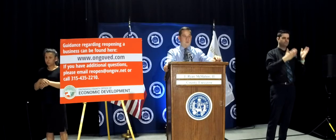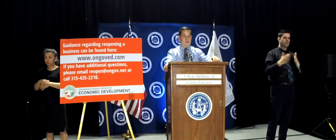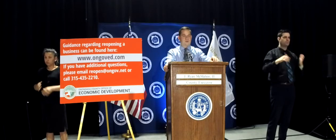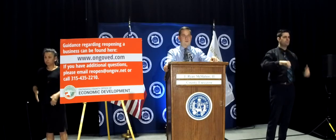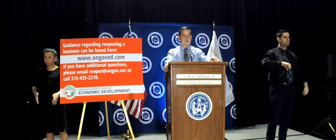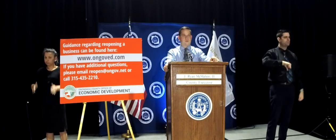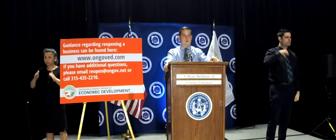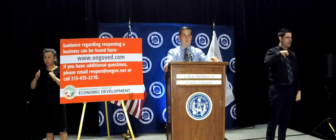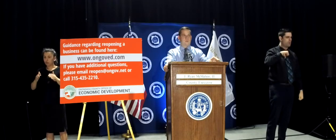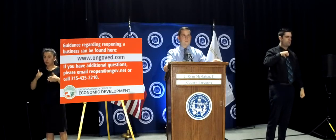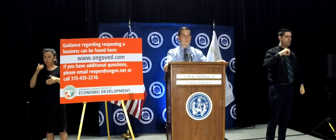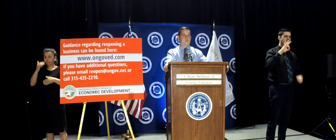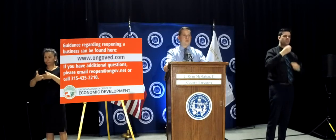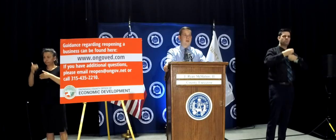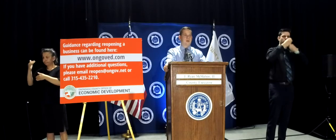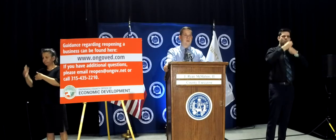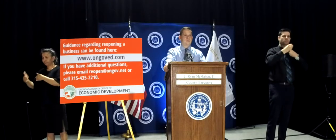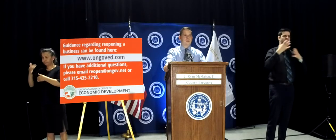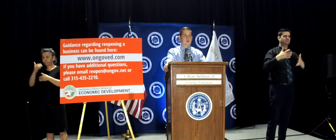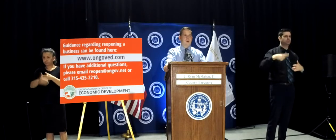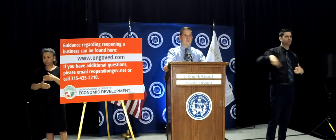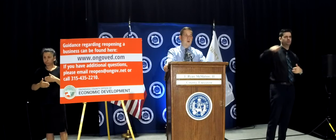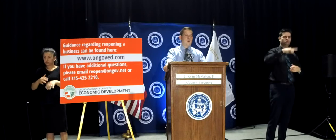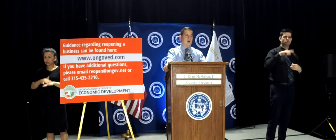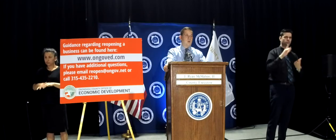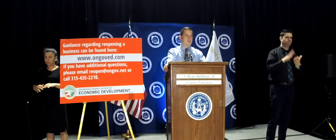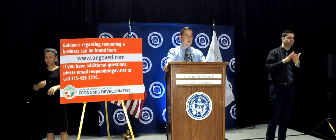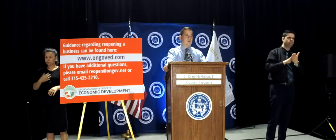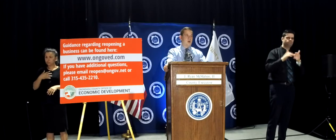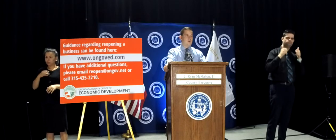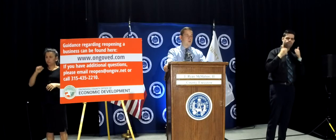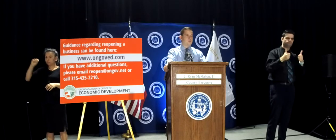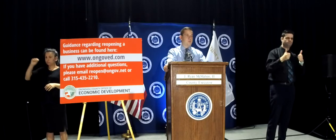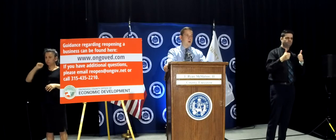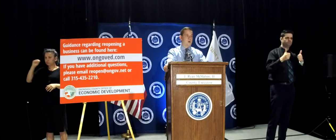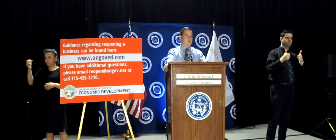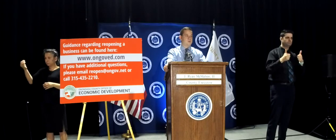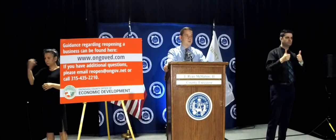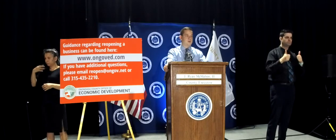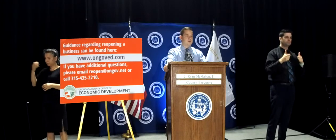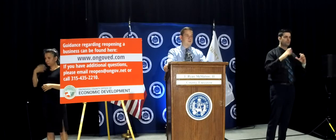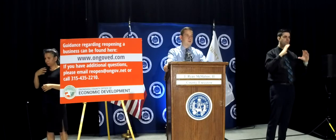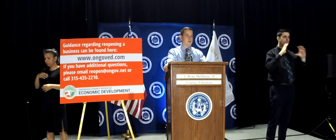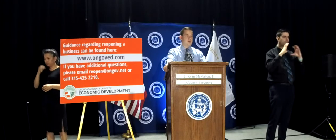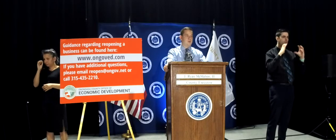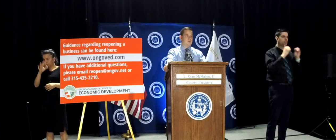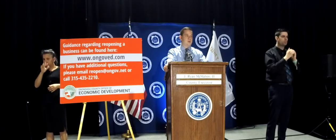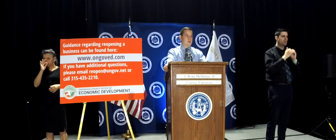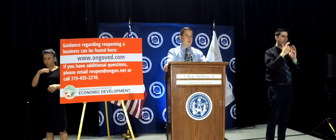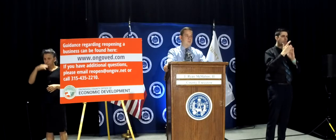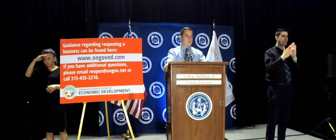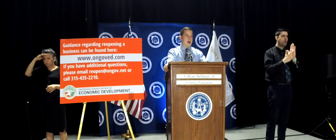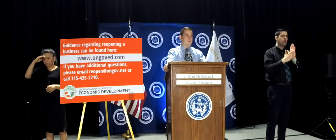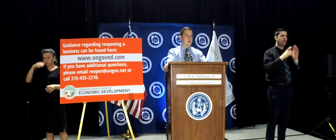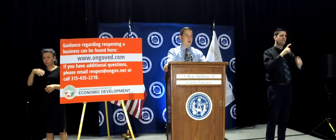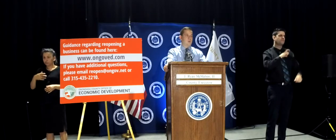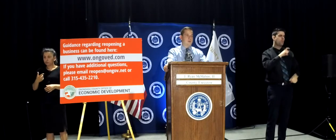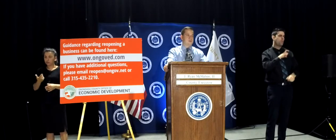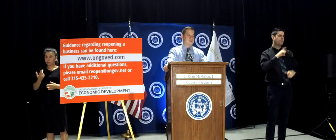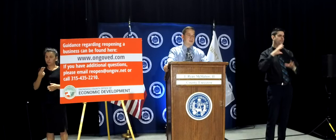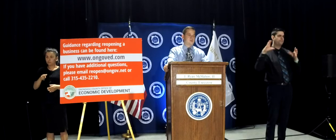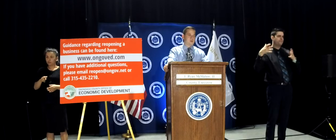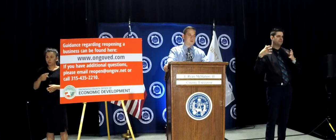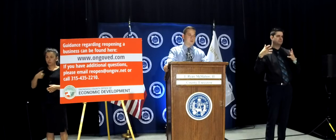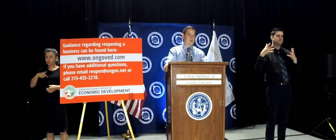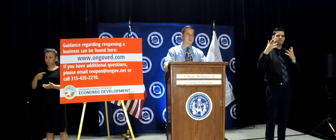the protesters have communicated very well with the law enforcement partners, and things have happened all